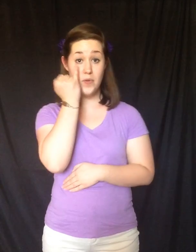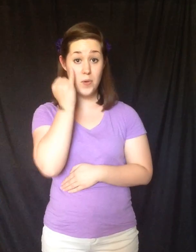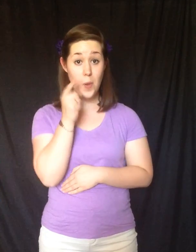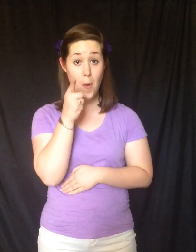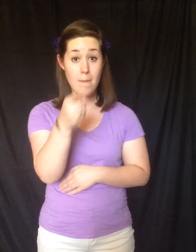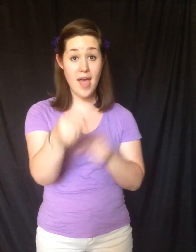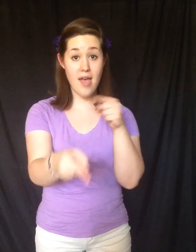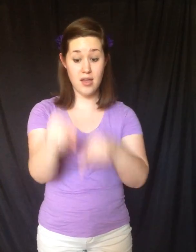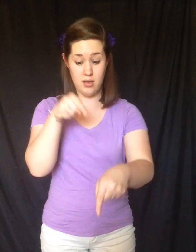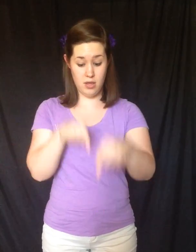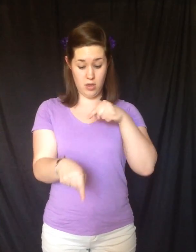We'll be right back.